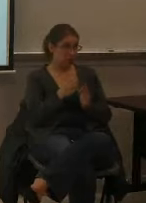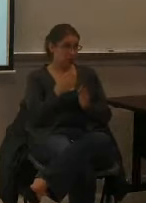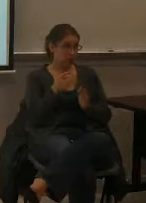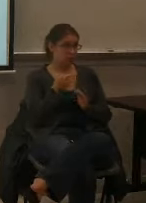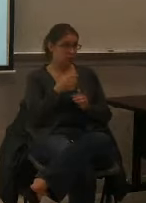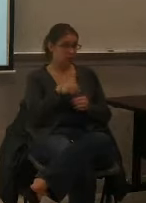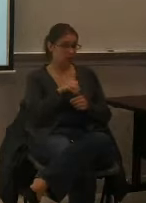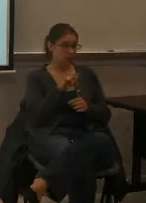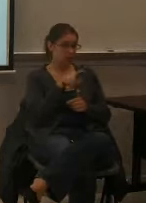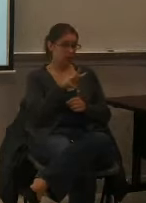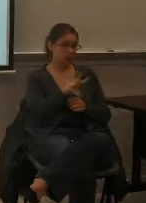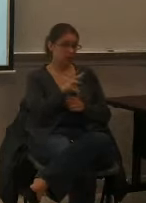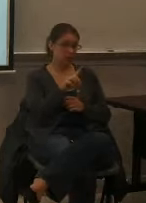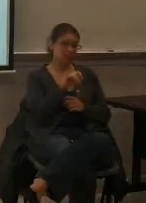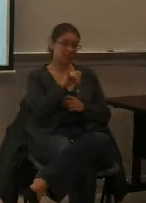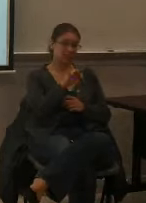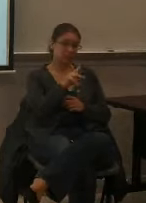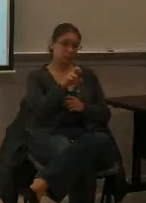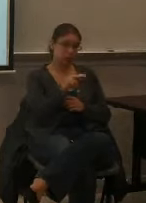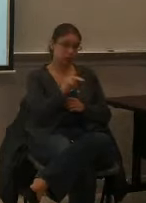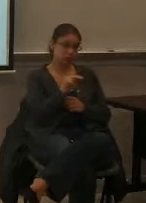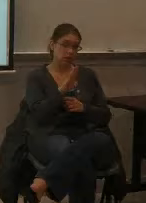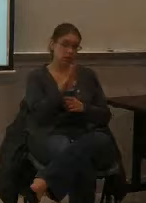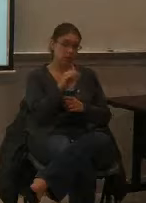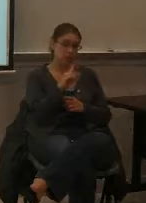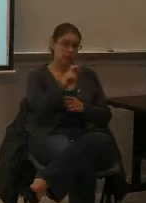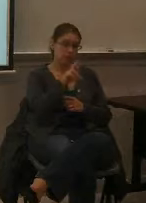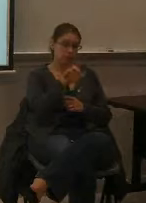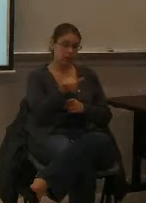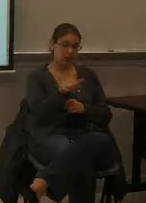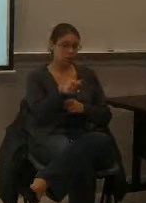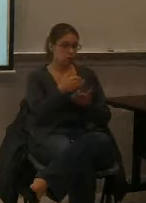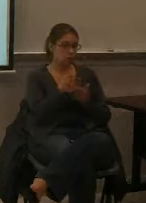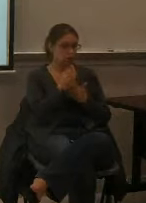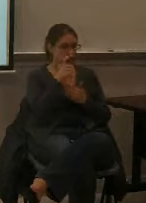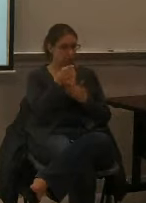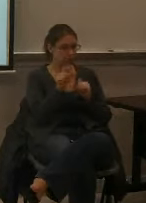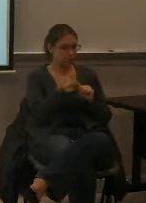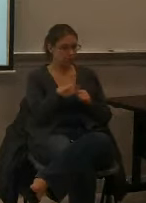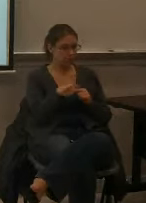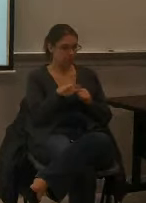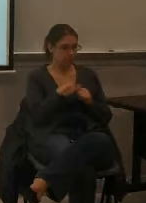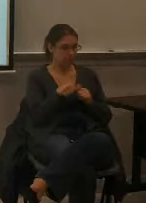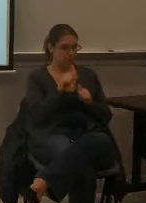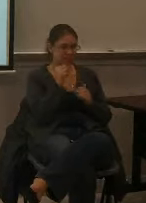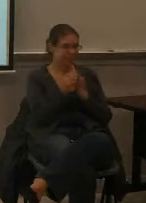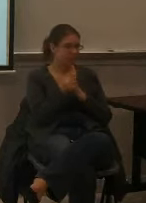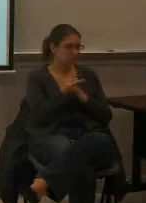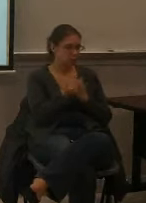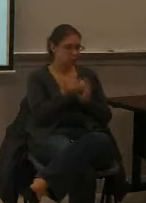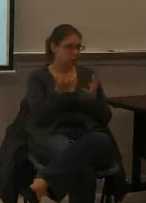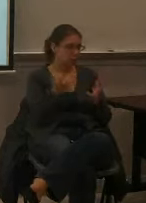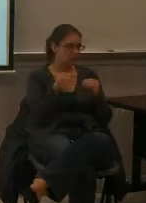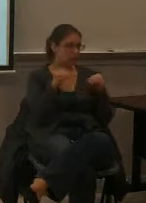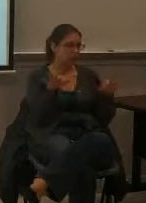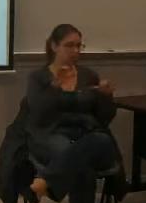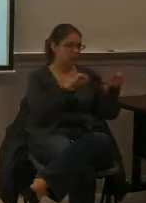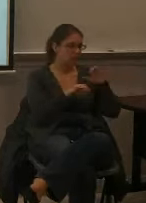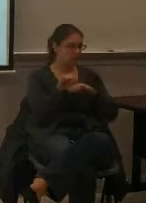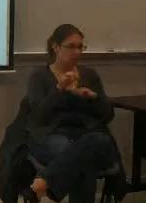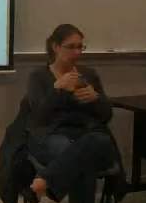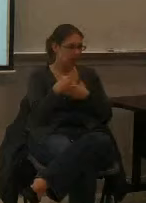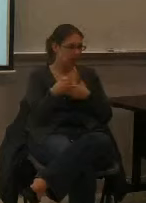you're in the flow diffusion inside the diffusion boundary layer, you're okay because it doesn't cost you too much to put that chemical compound